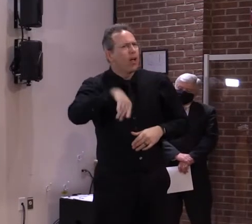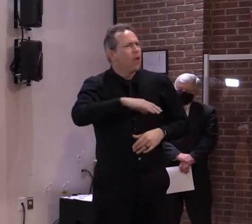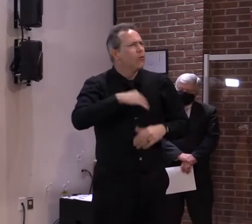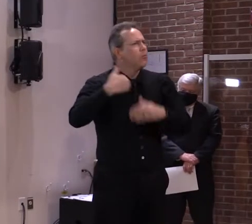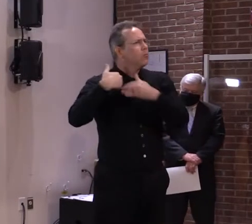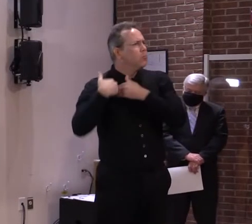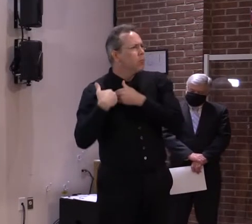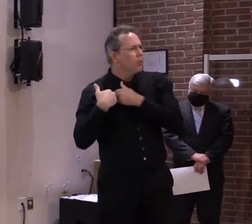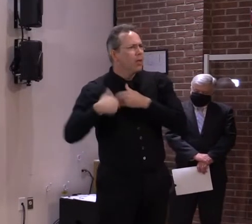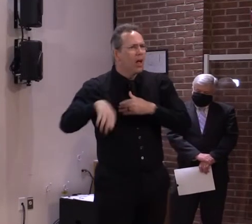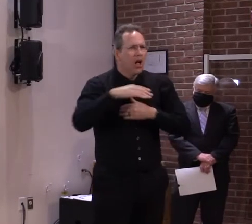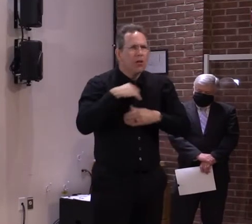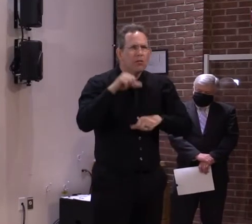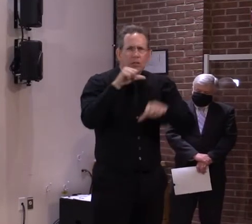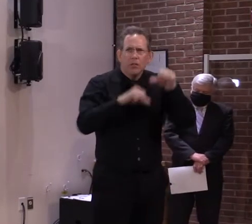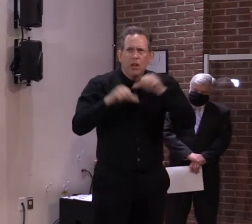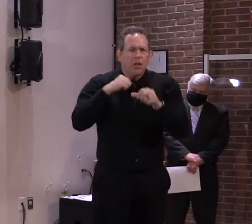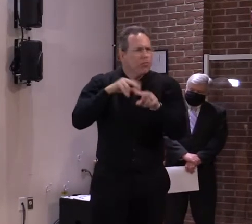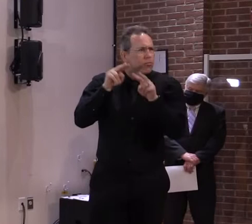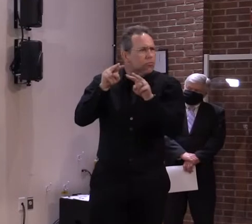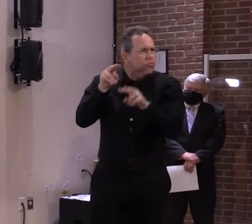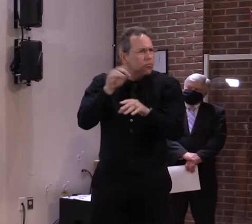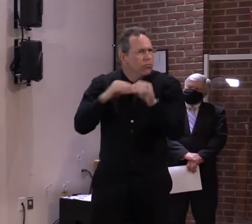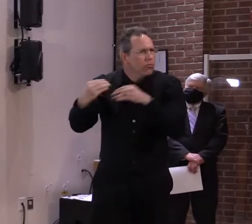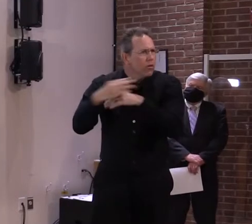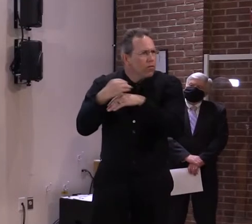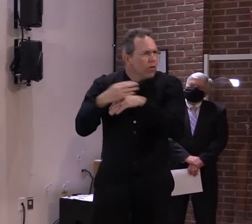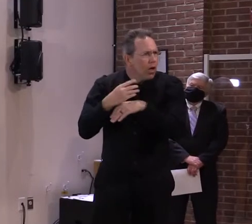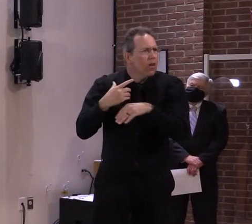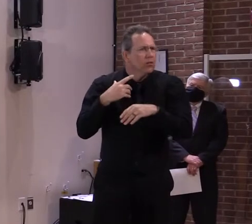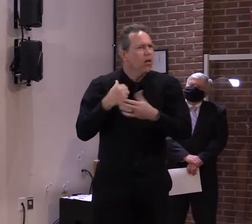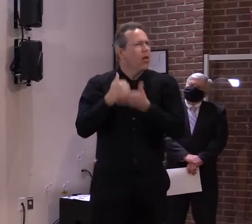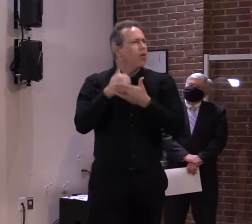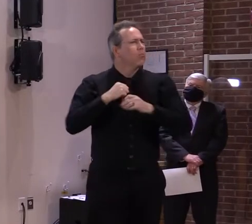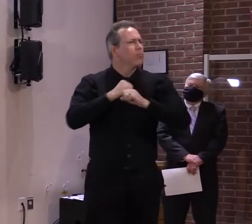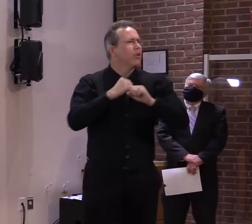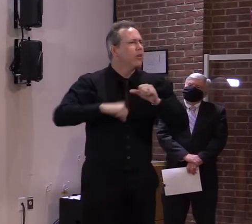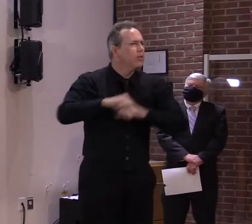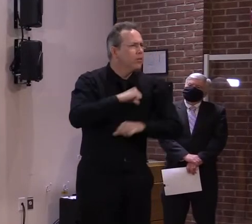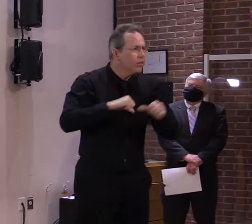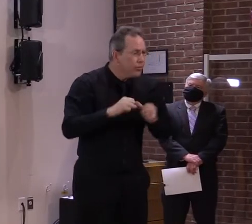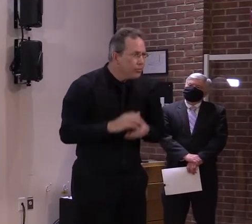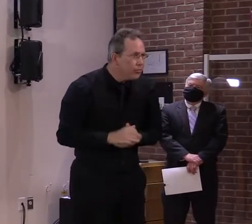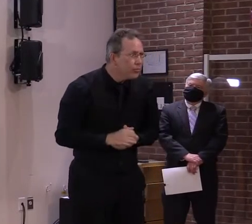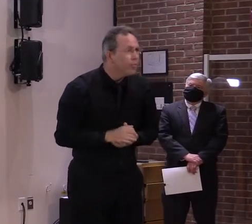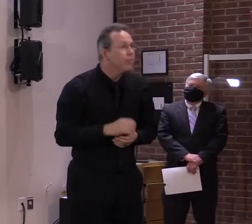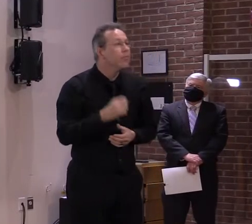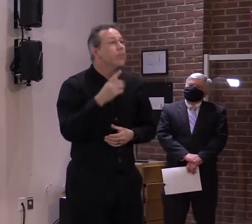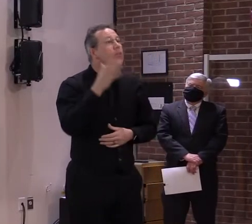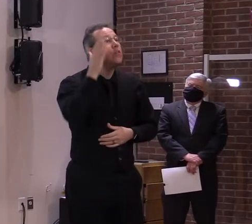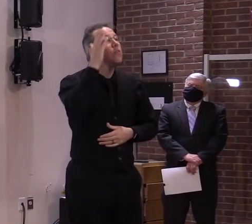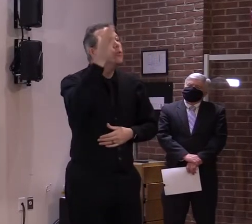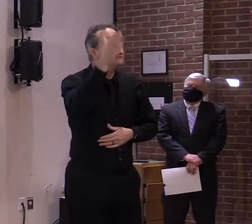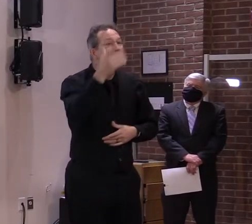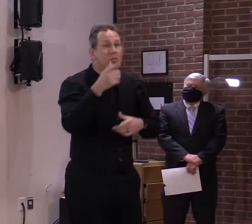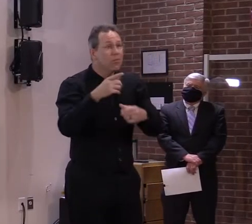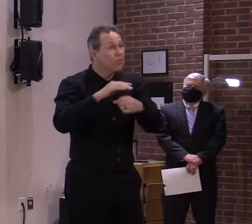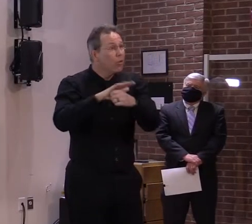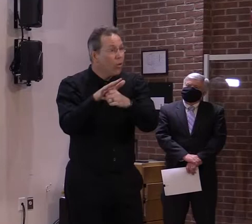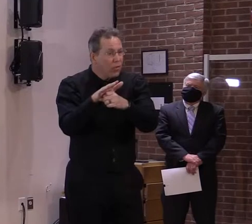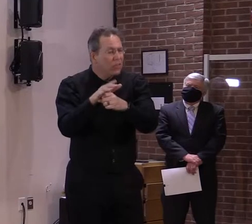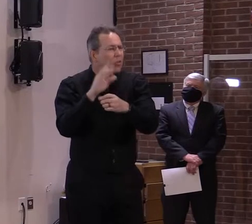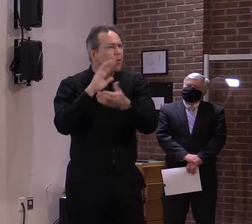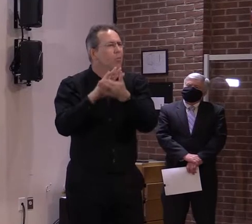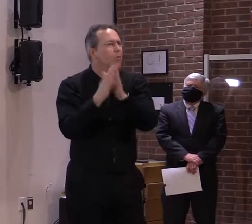virus. And in the future, we'll be managing COVID like we do the seasonal flu, because